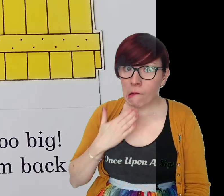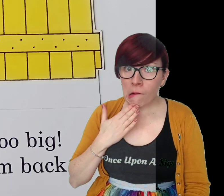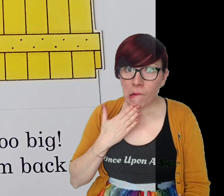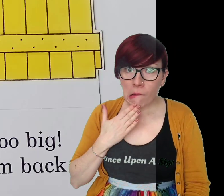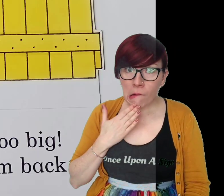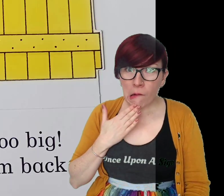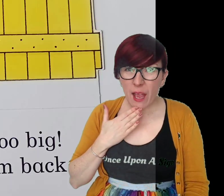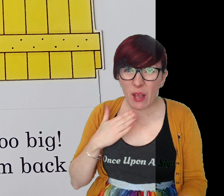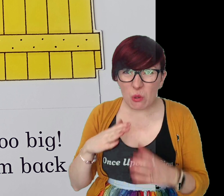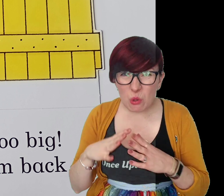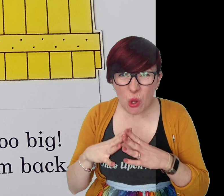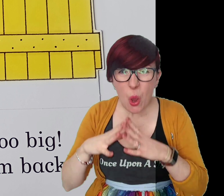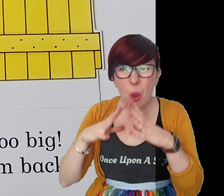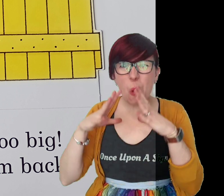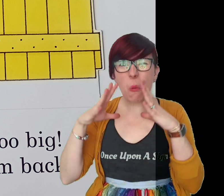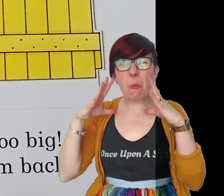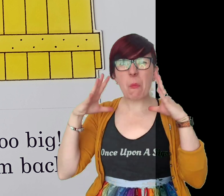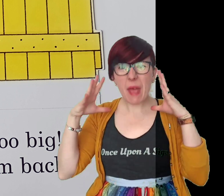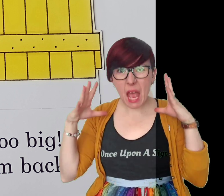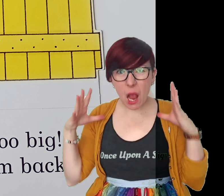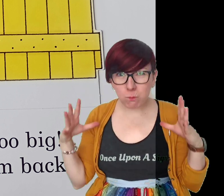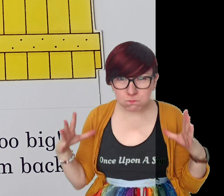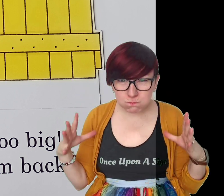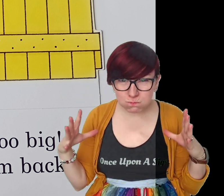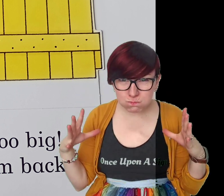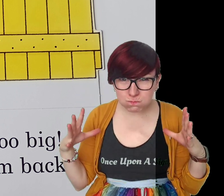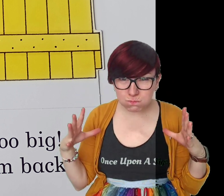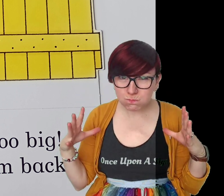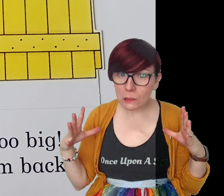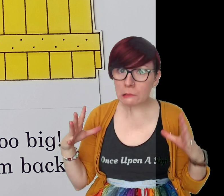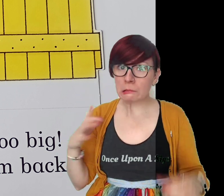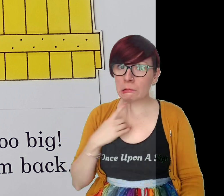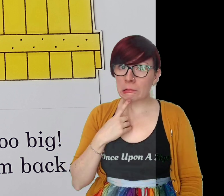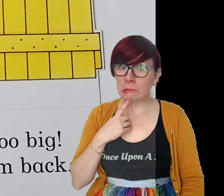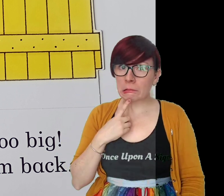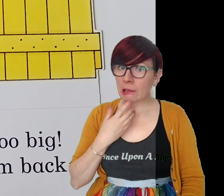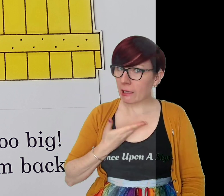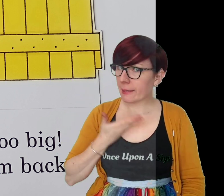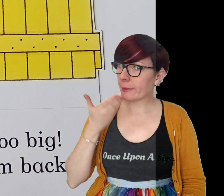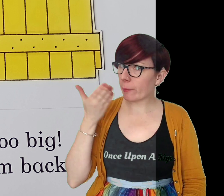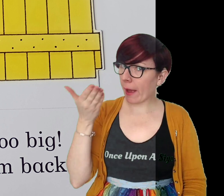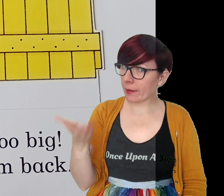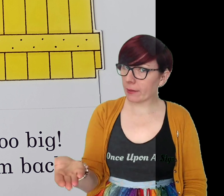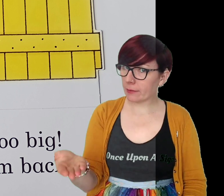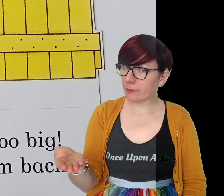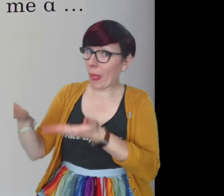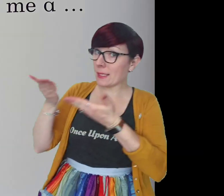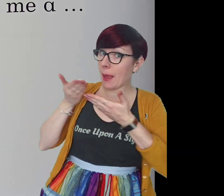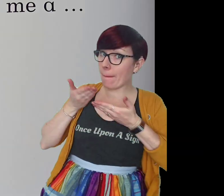elephant. He was too big. I sent him